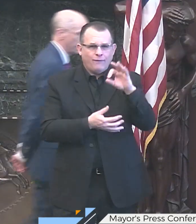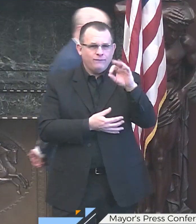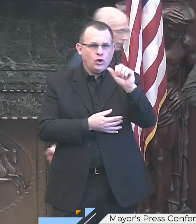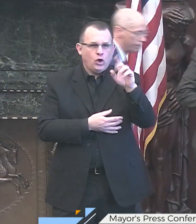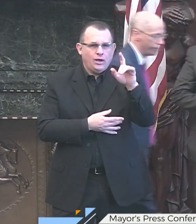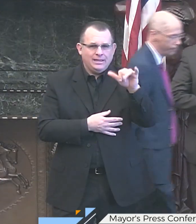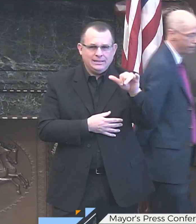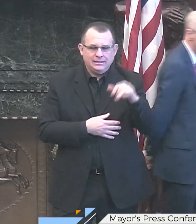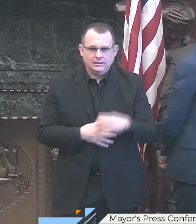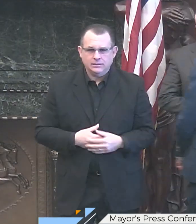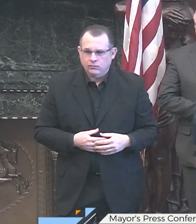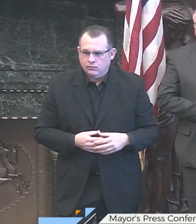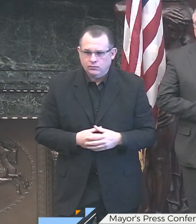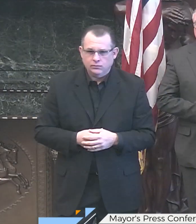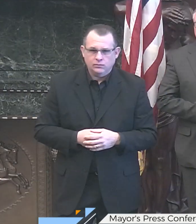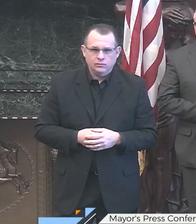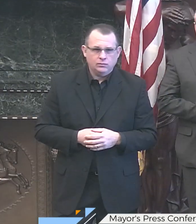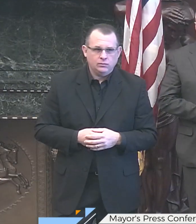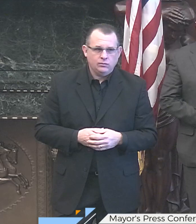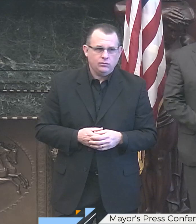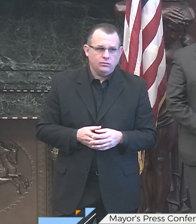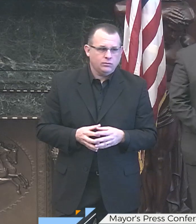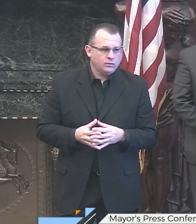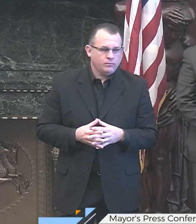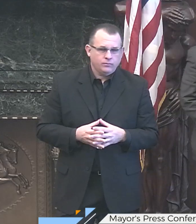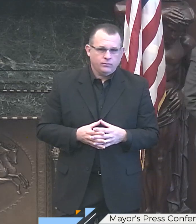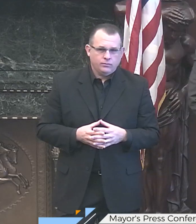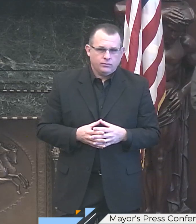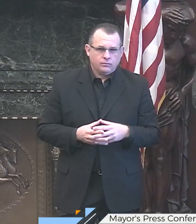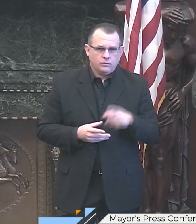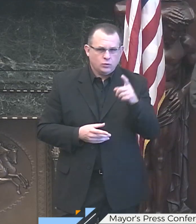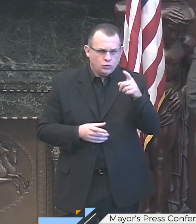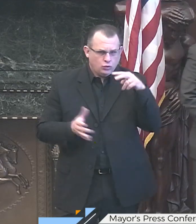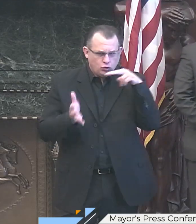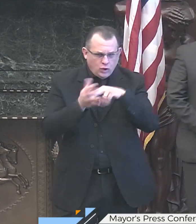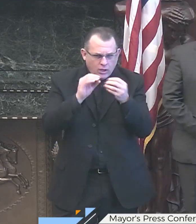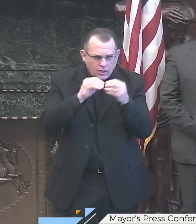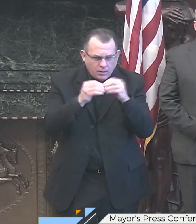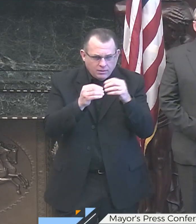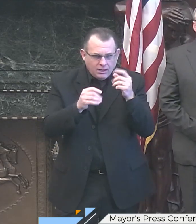Farley, as you look at your numbers and your rise, do you